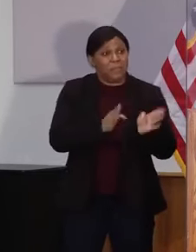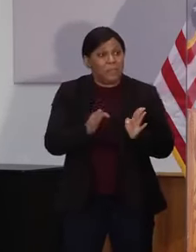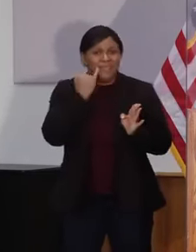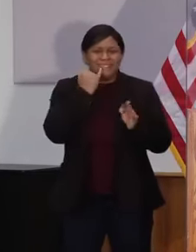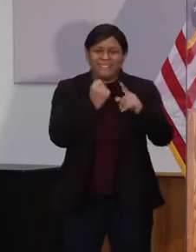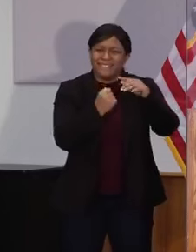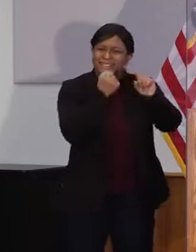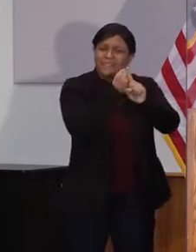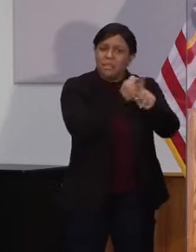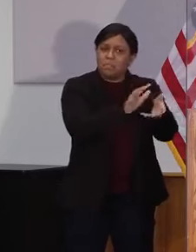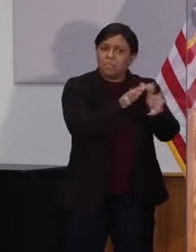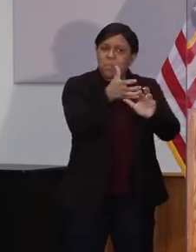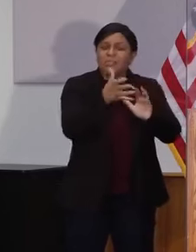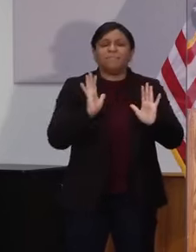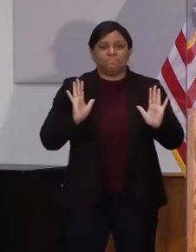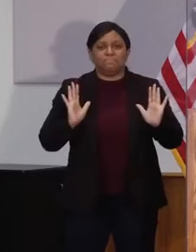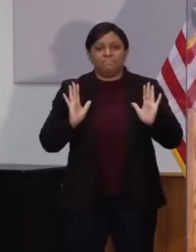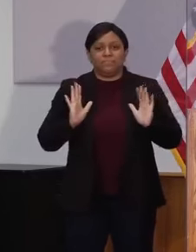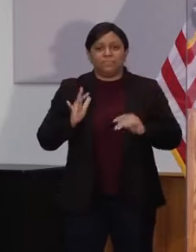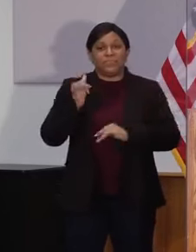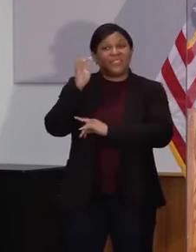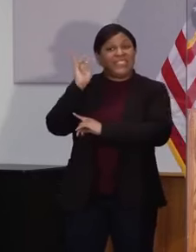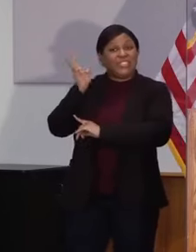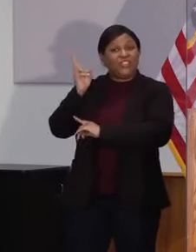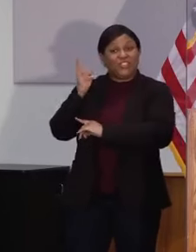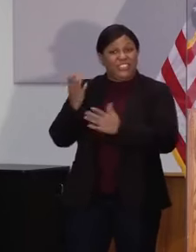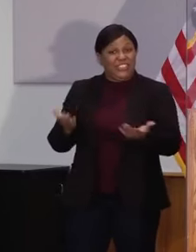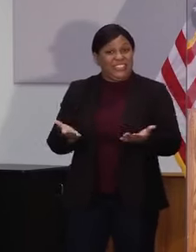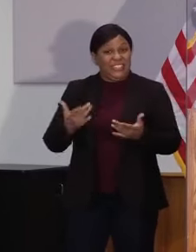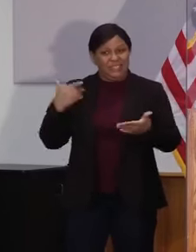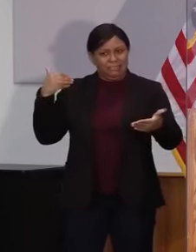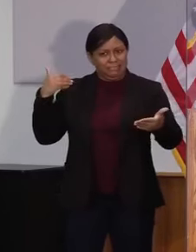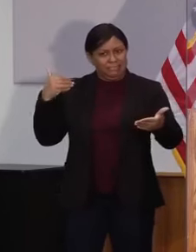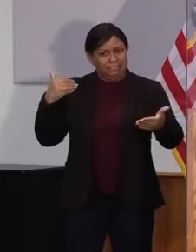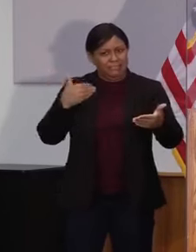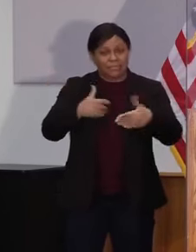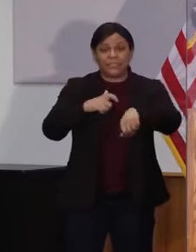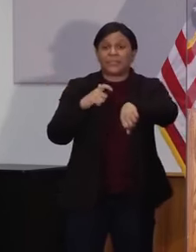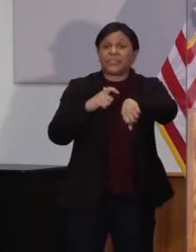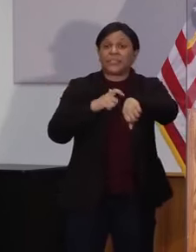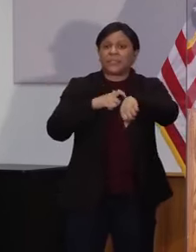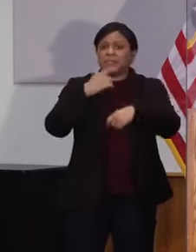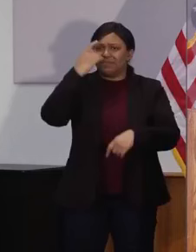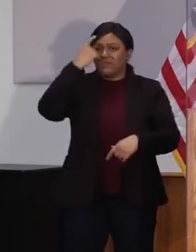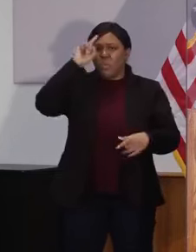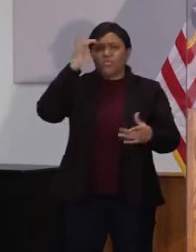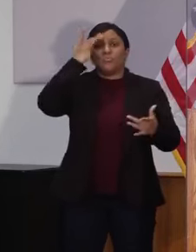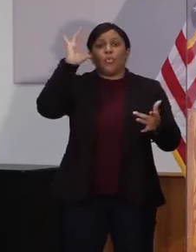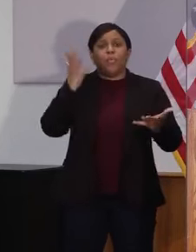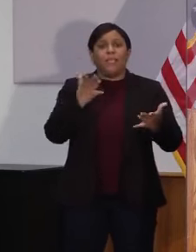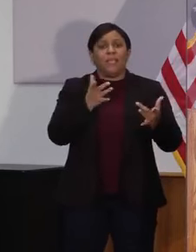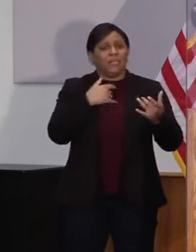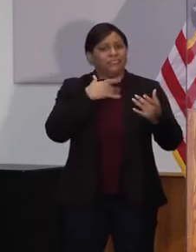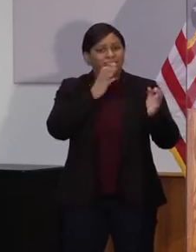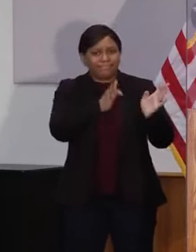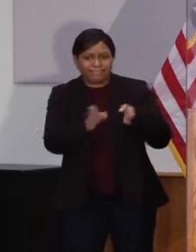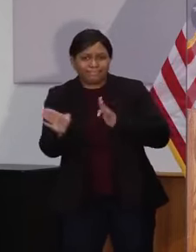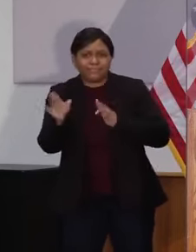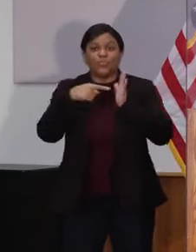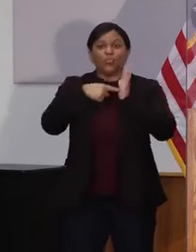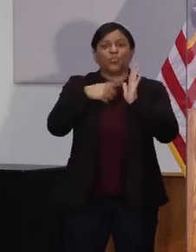here, these can be incredibly volatile. They can also be a great opportunity to show the world that Minnesota is ready to talk